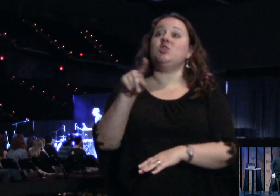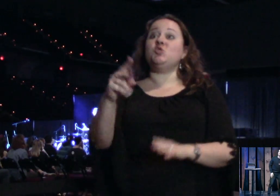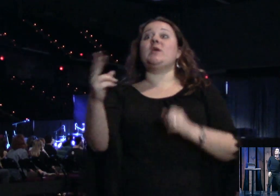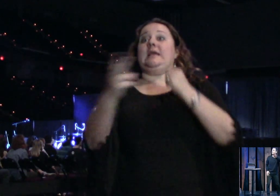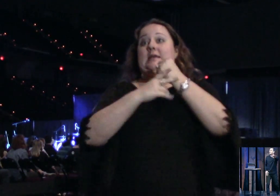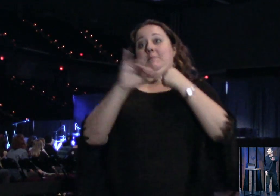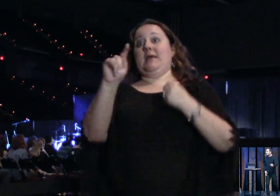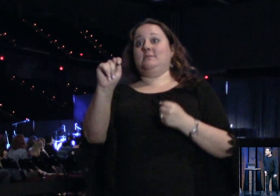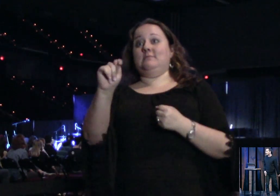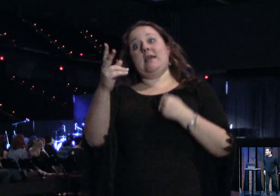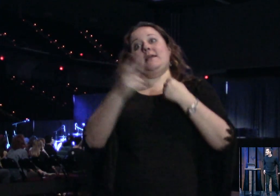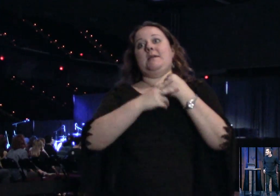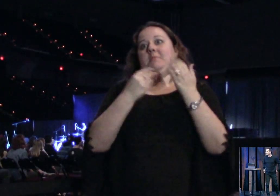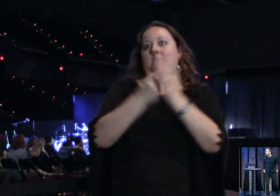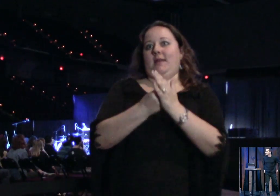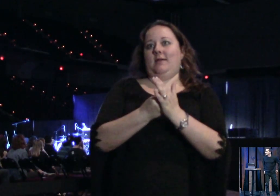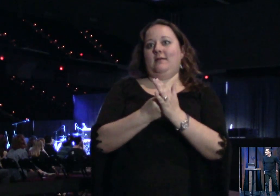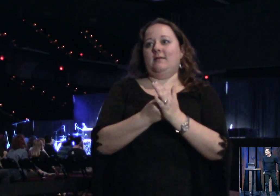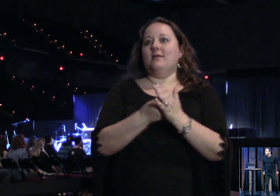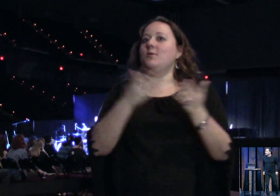bill, you can keep it.